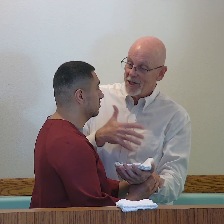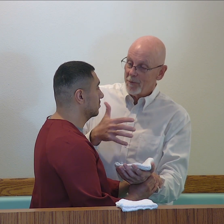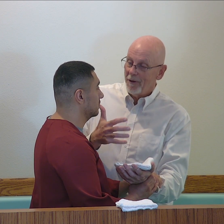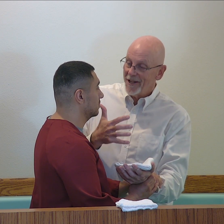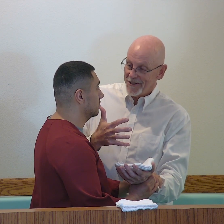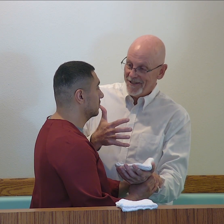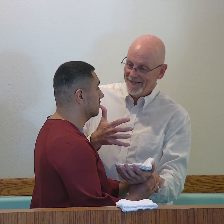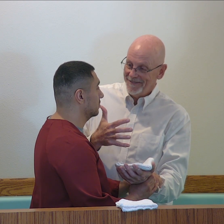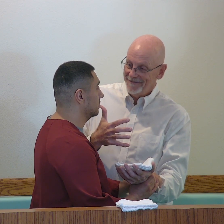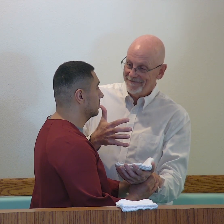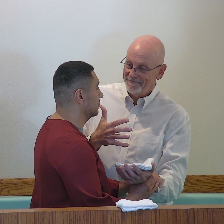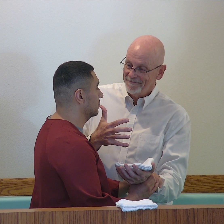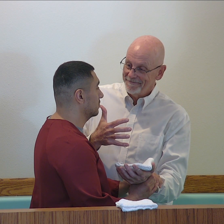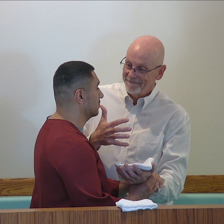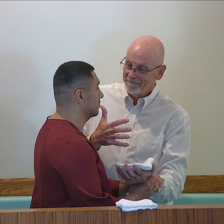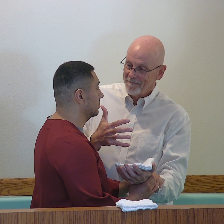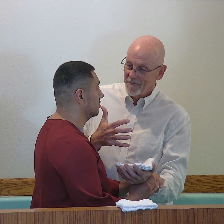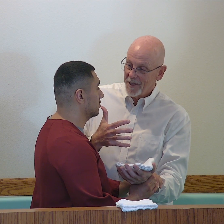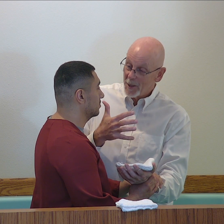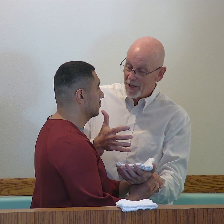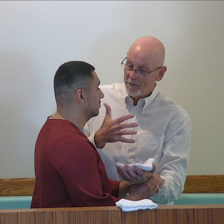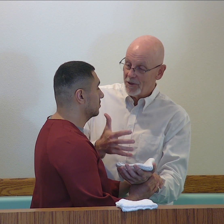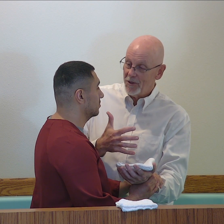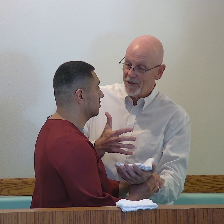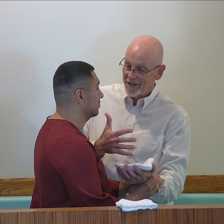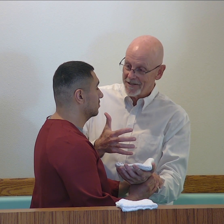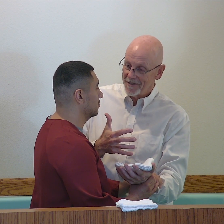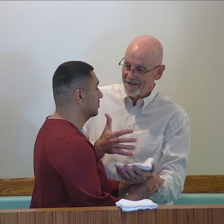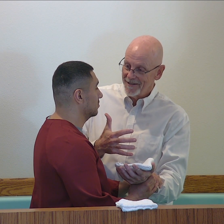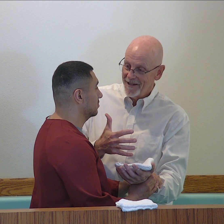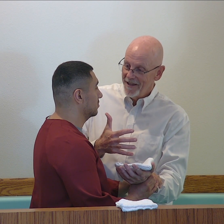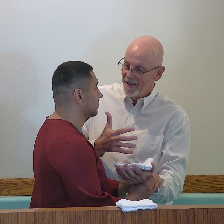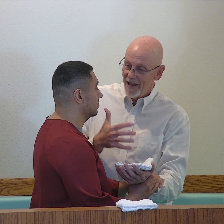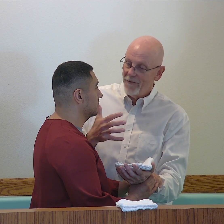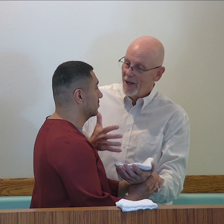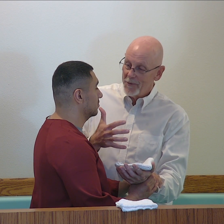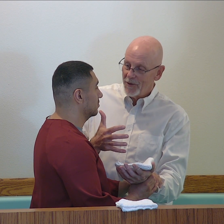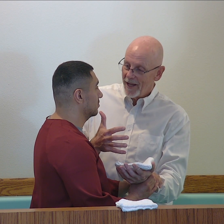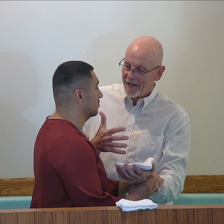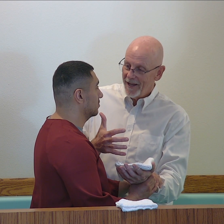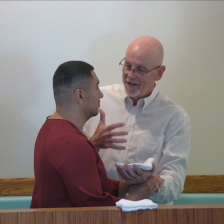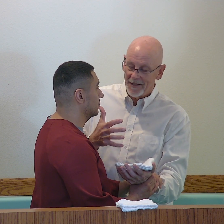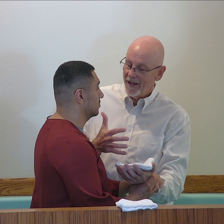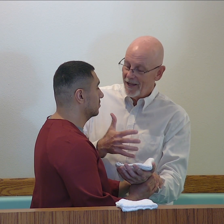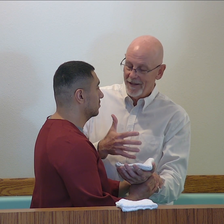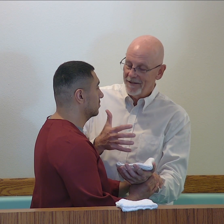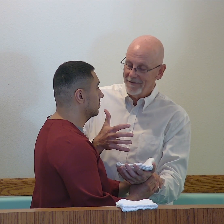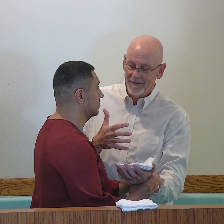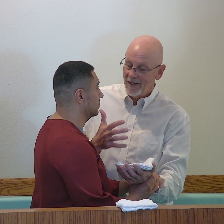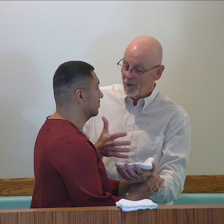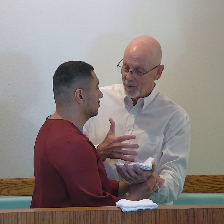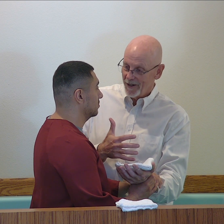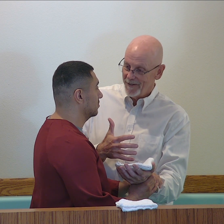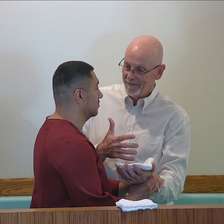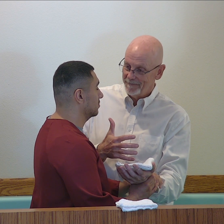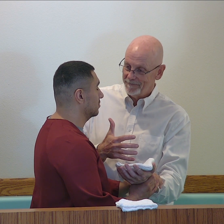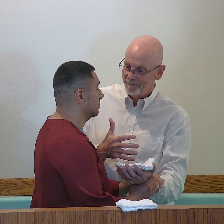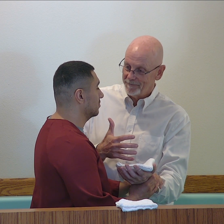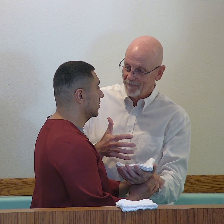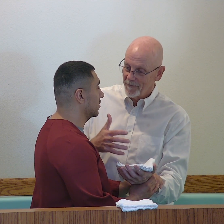And it's such a pleasure to be able to do this. Every opportunity I can today, even